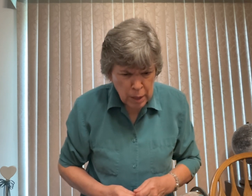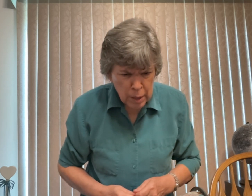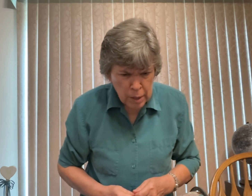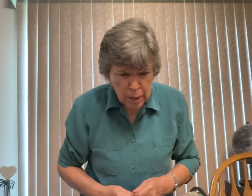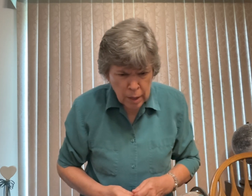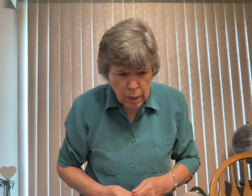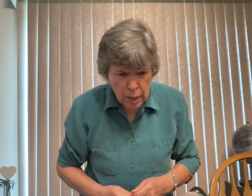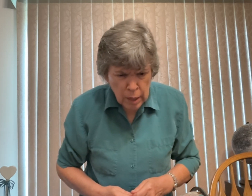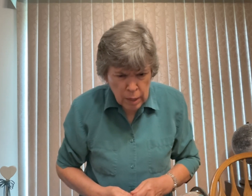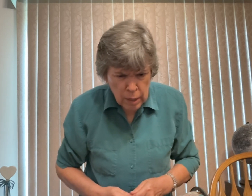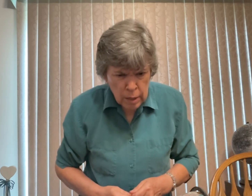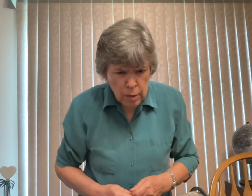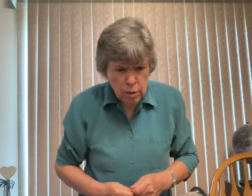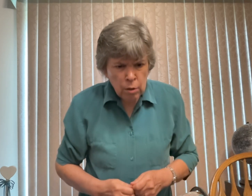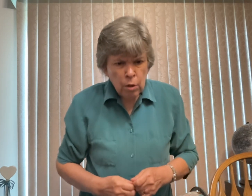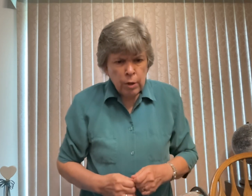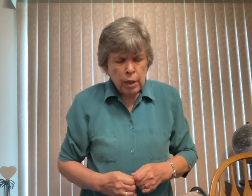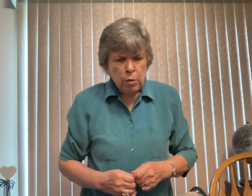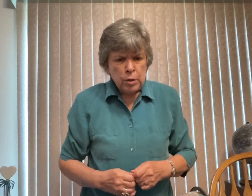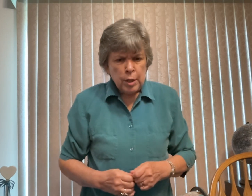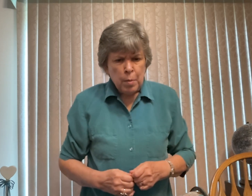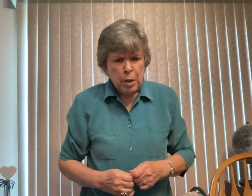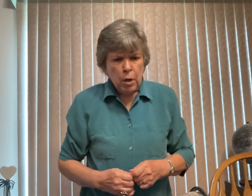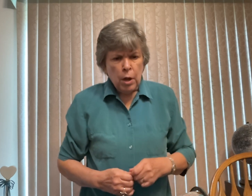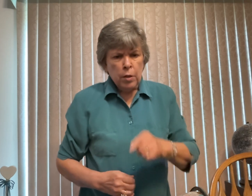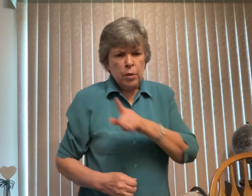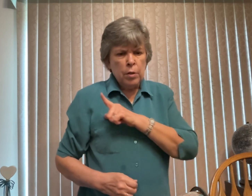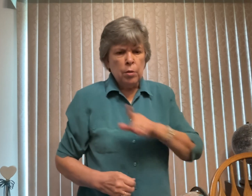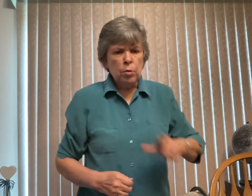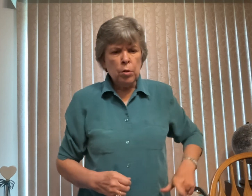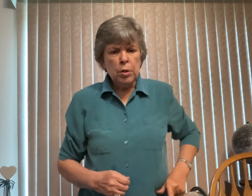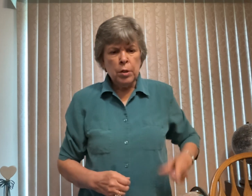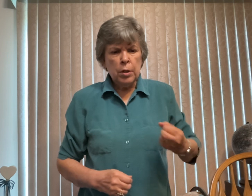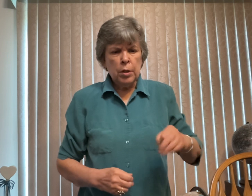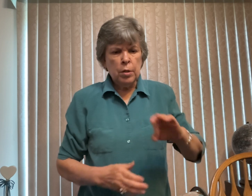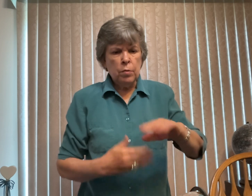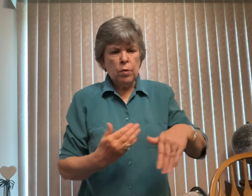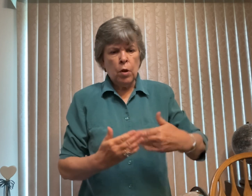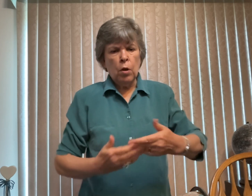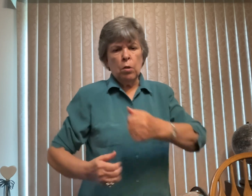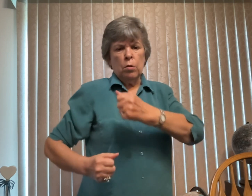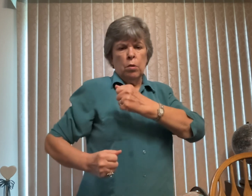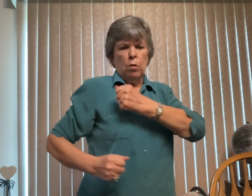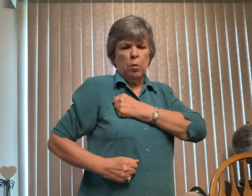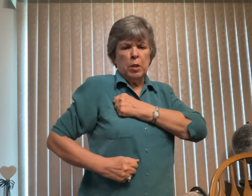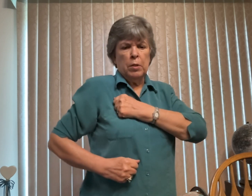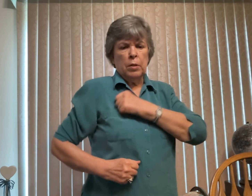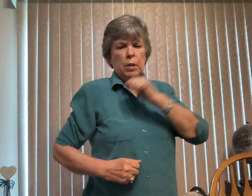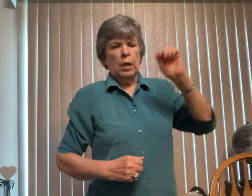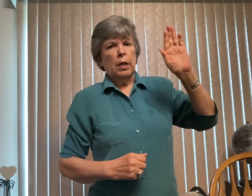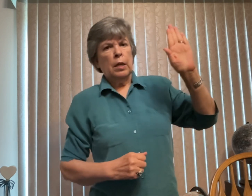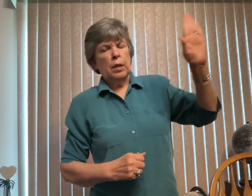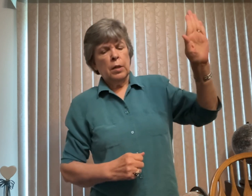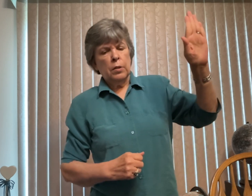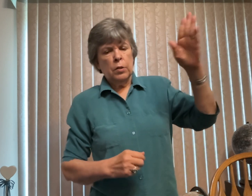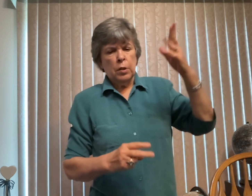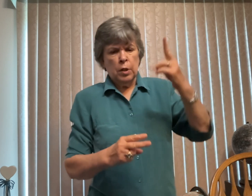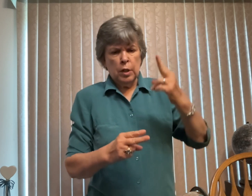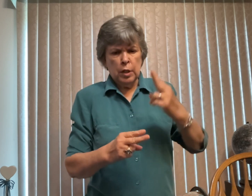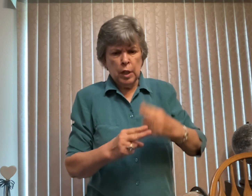I? Okay, Lord Sabaoth, Lord of all armies, his